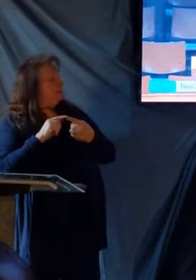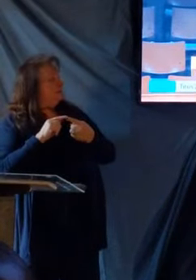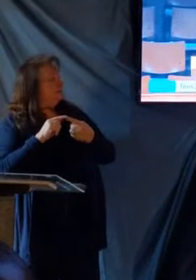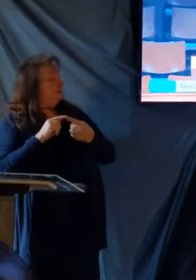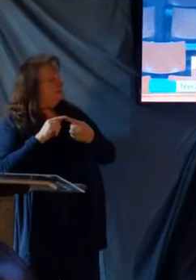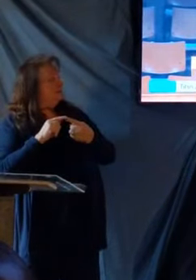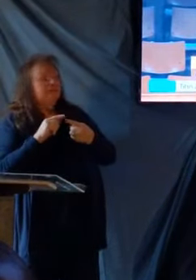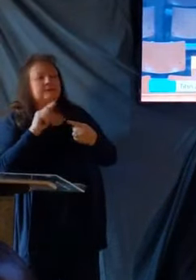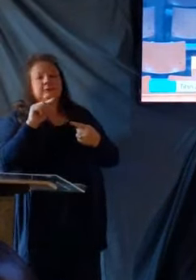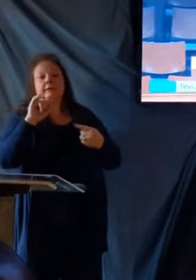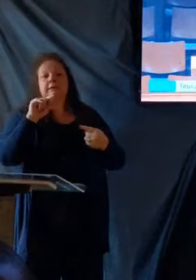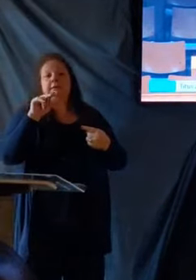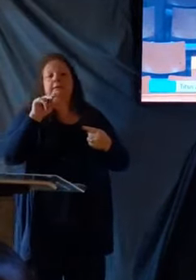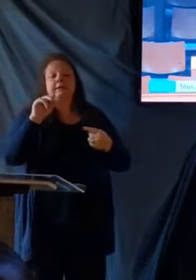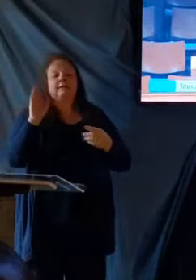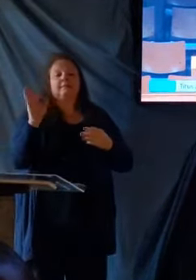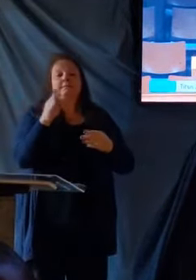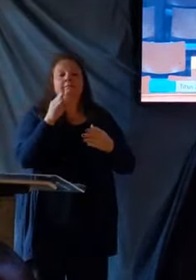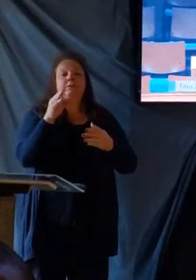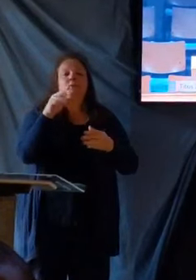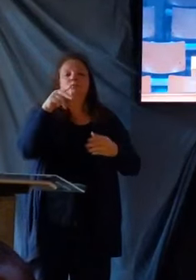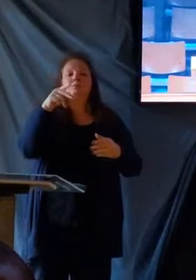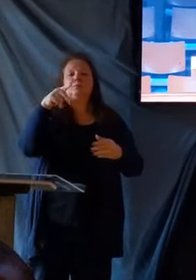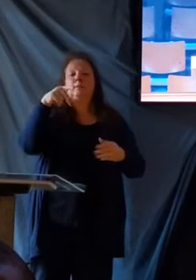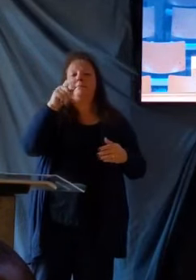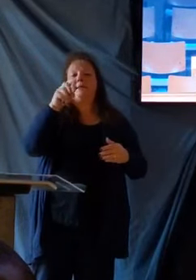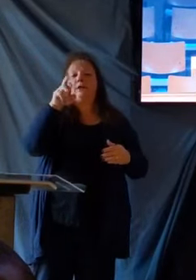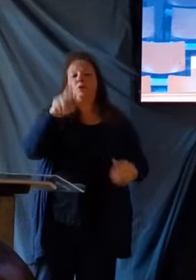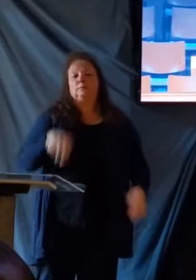come back and go through Titus and come to Peter.